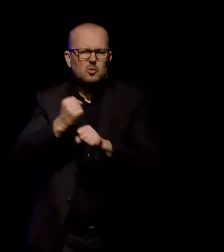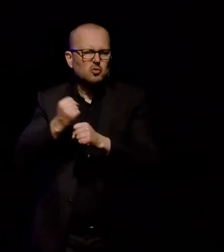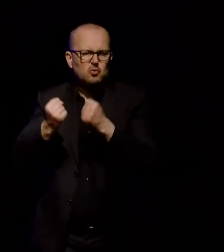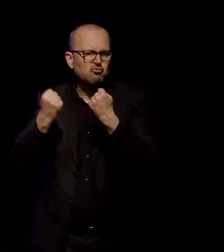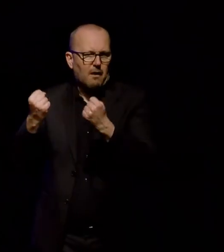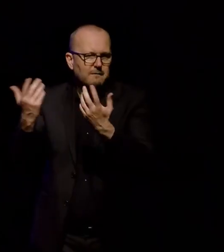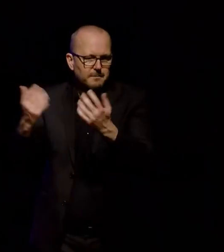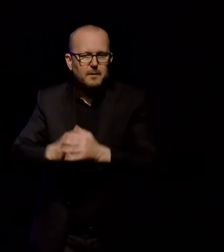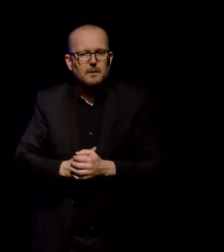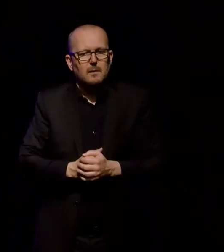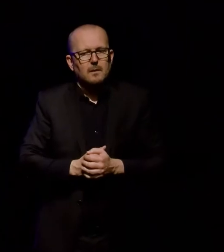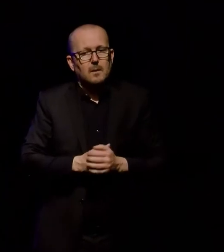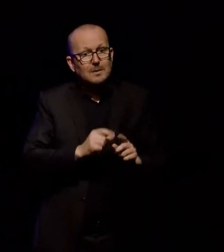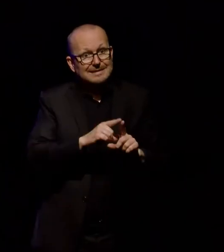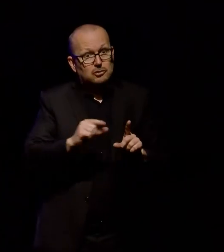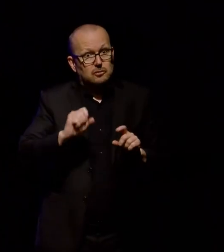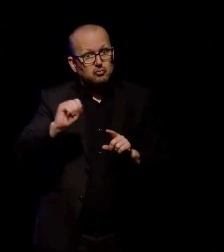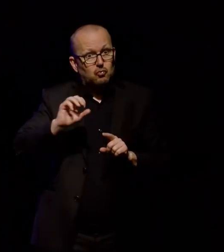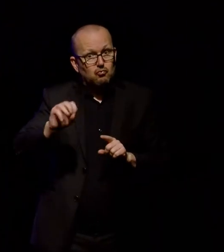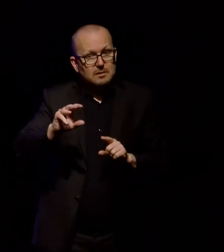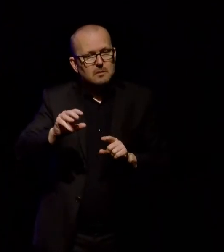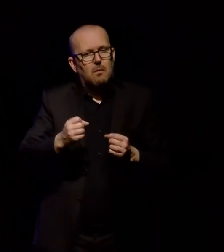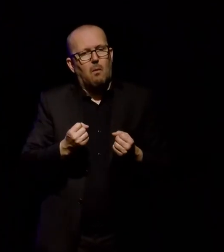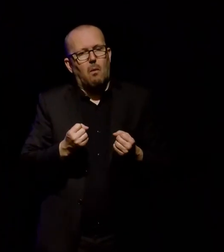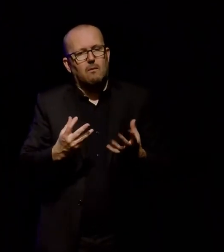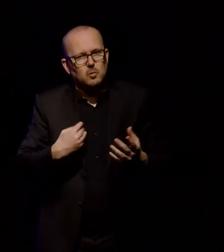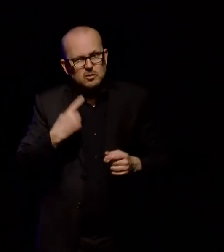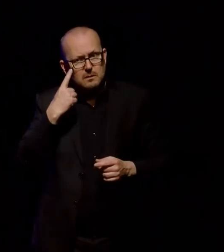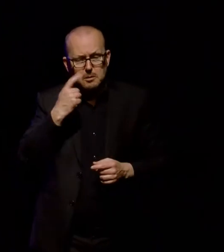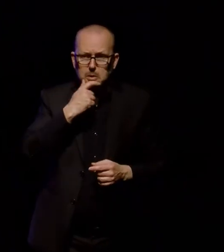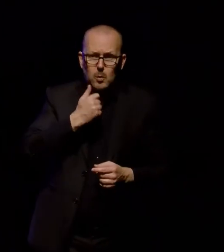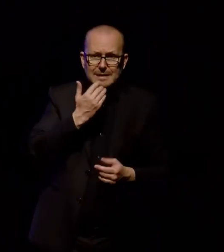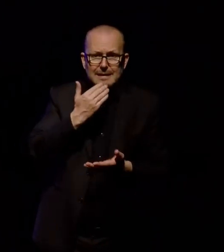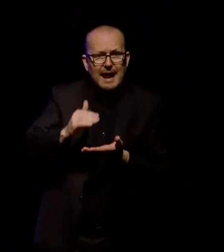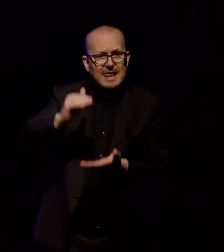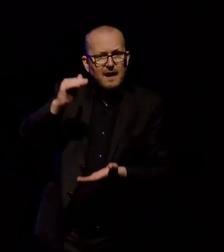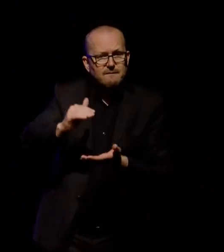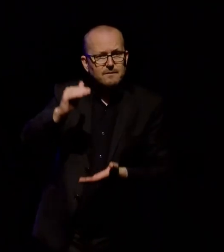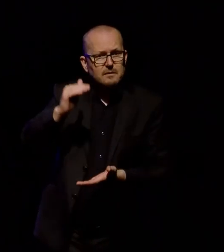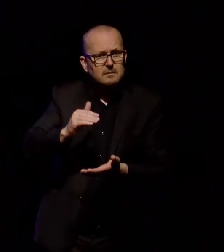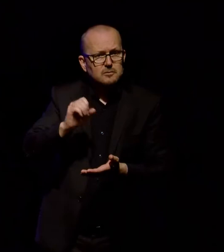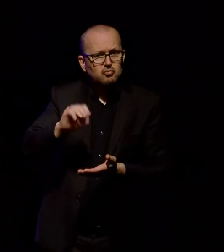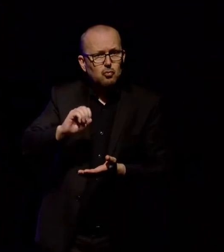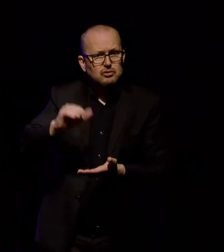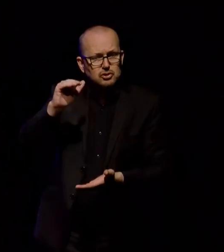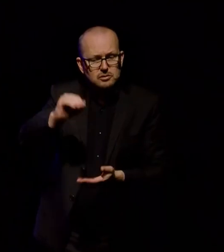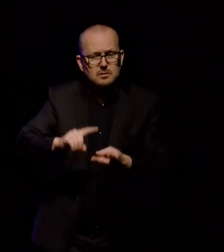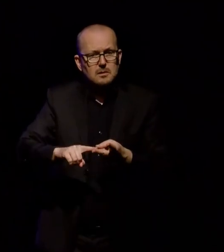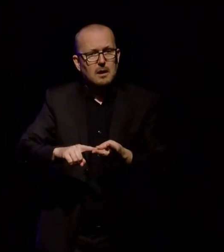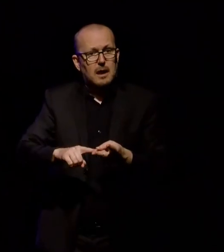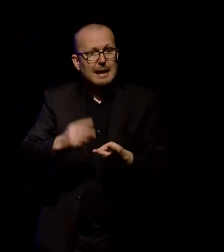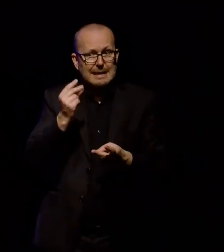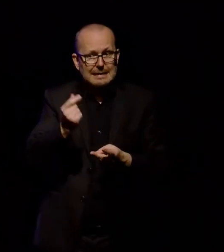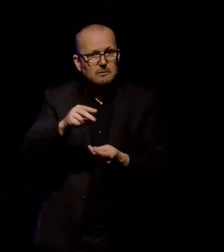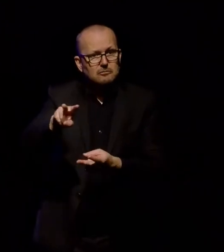storage consumers, we often focus on having enough space to store our digital files, being able to retrieve the files we need